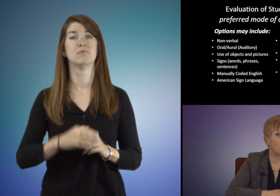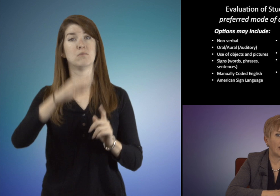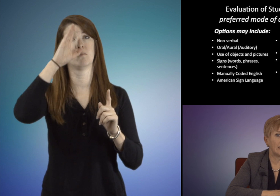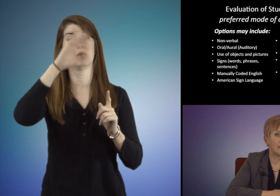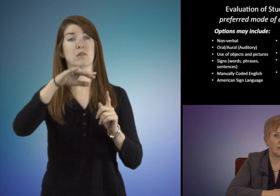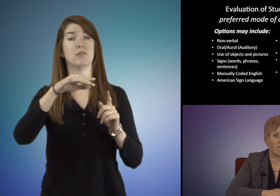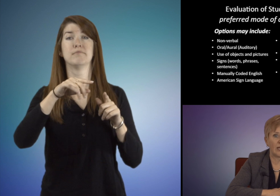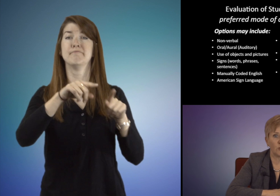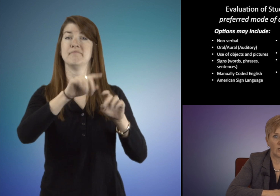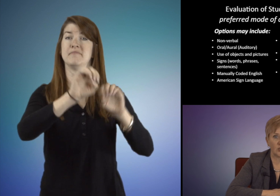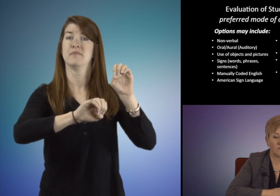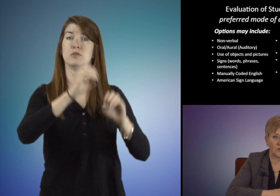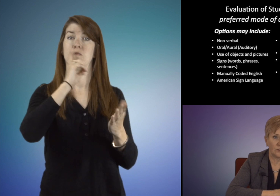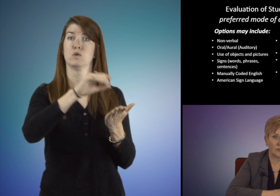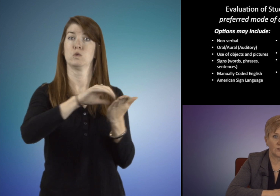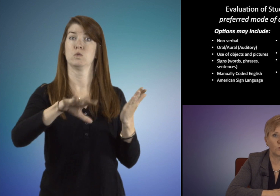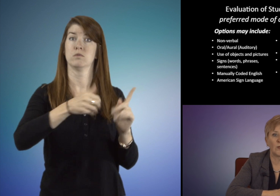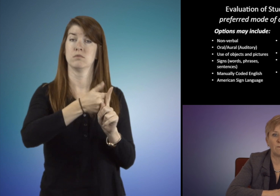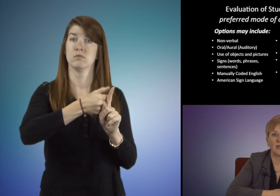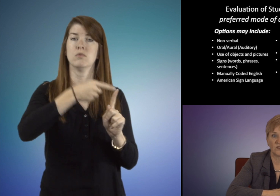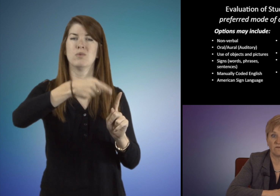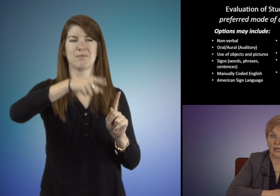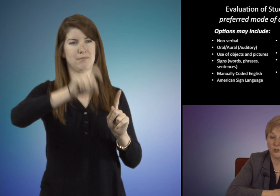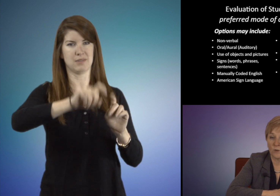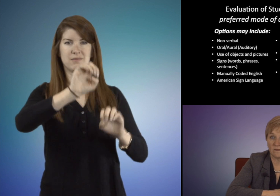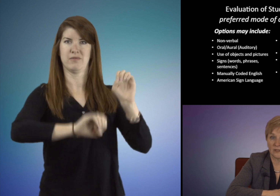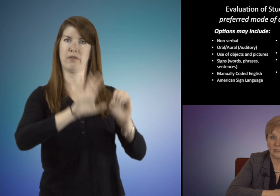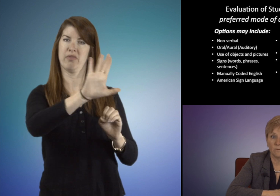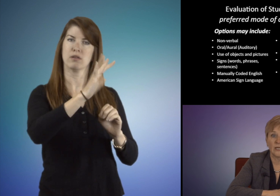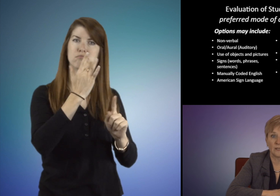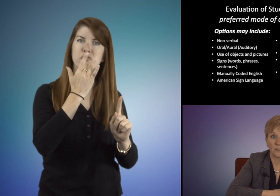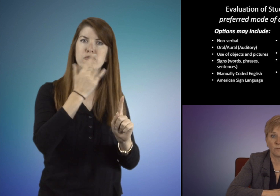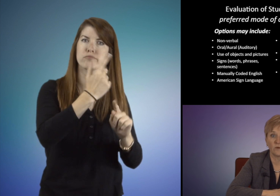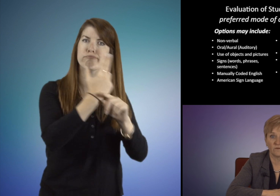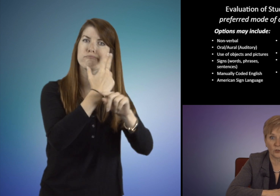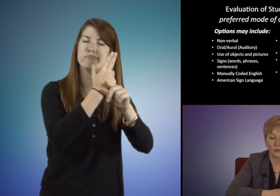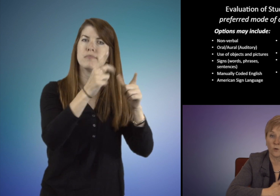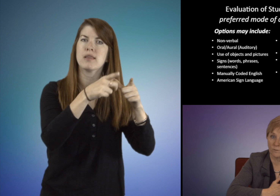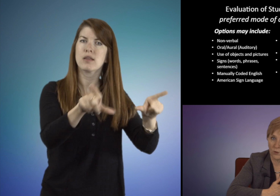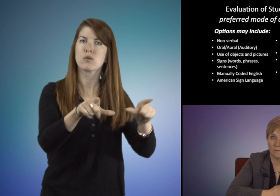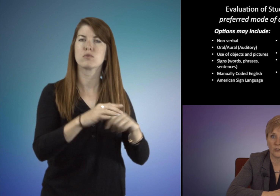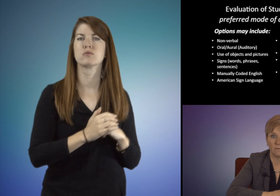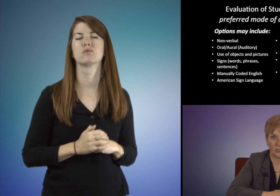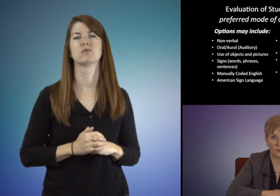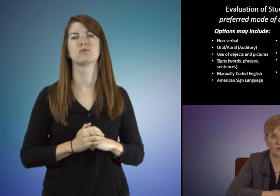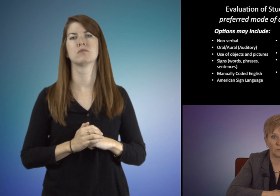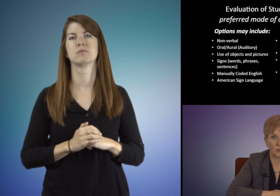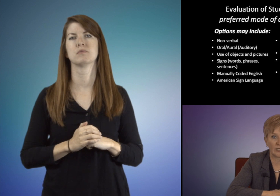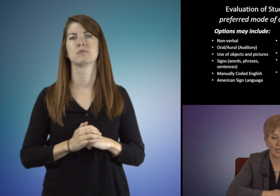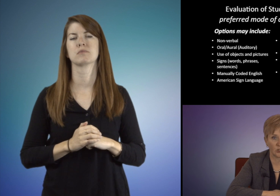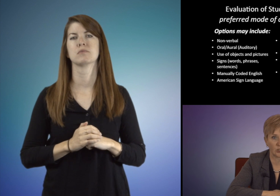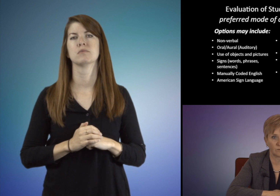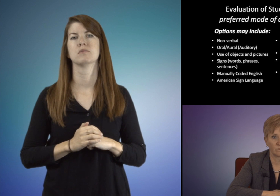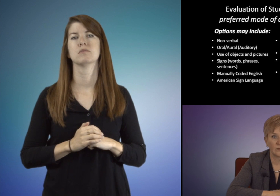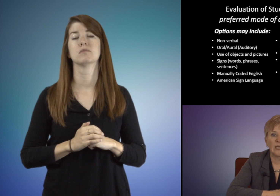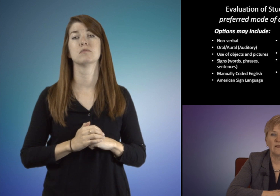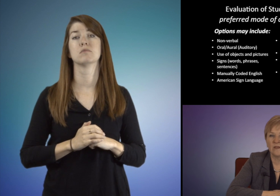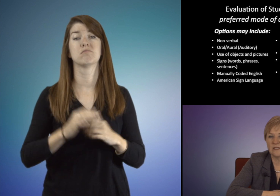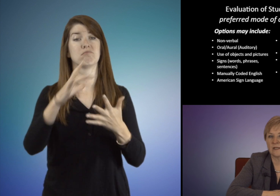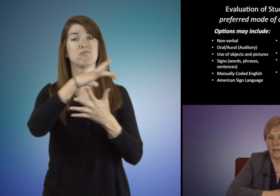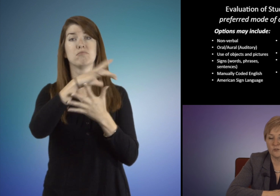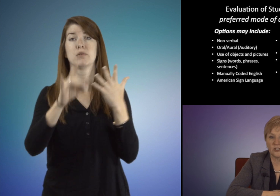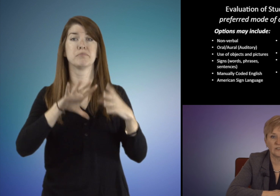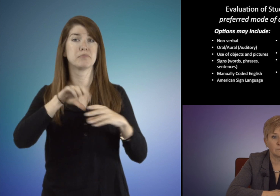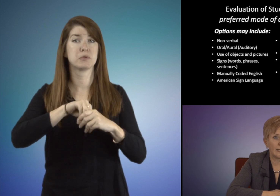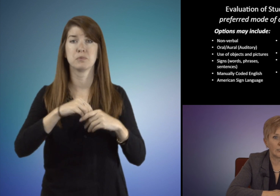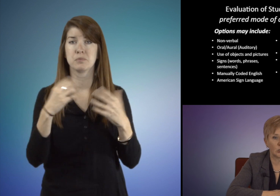We know that in the evaluation of students, we must evaluate them in their preferred or primary mode of communication.